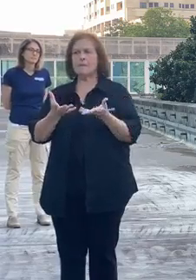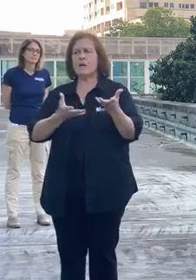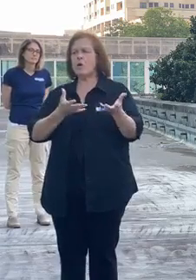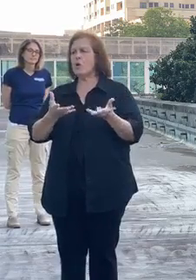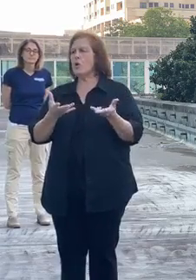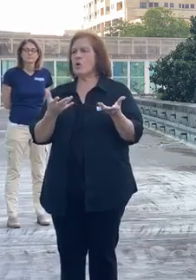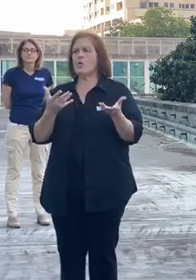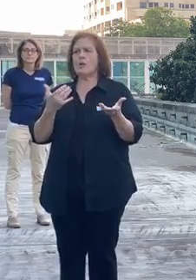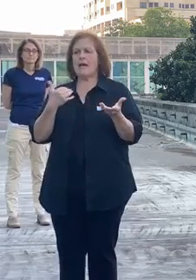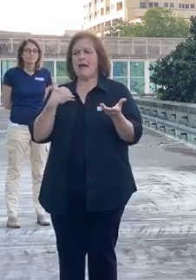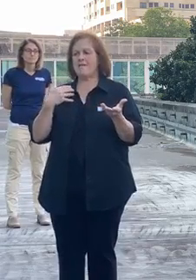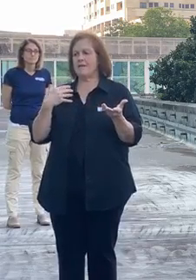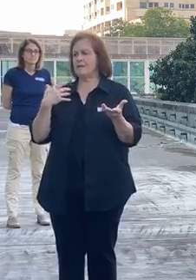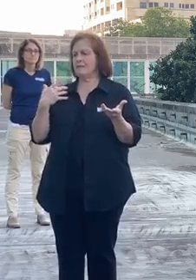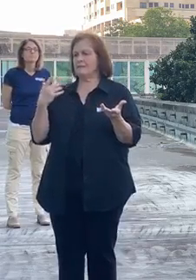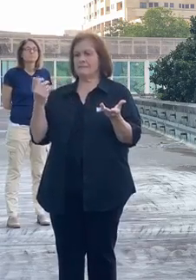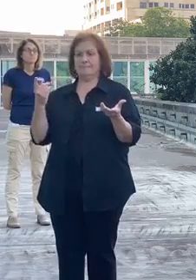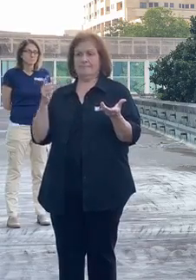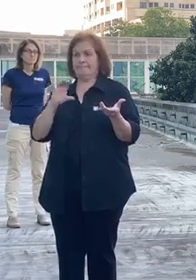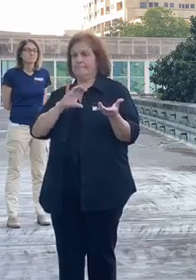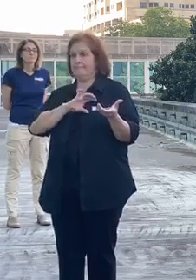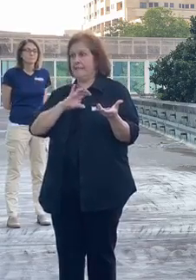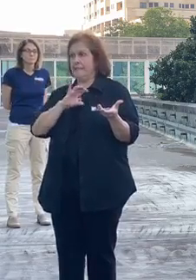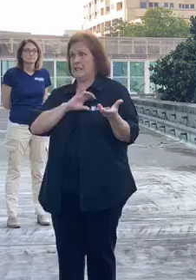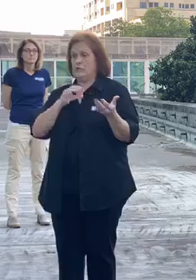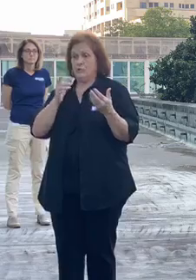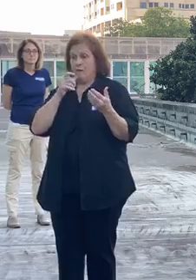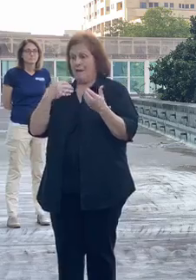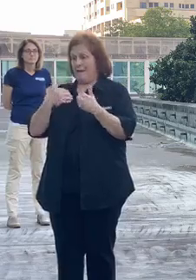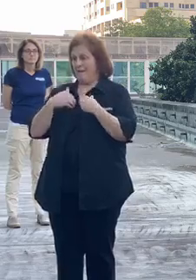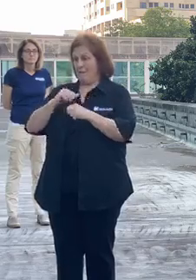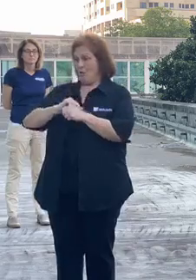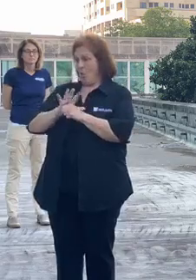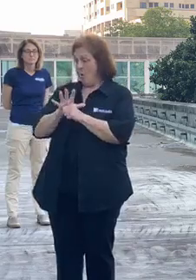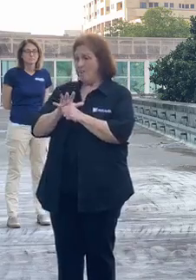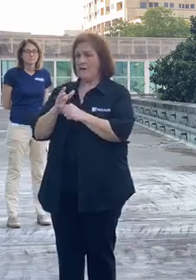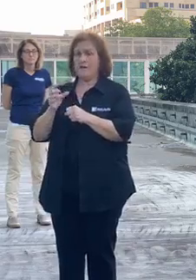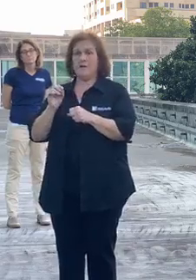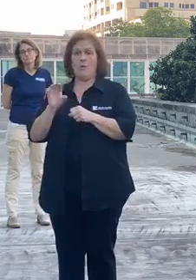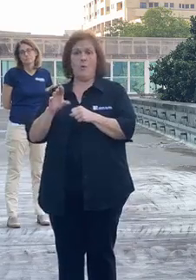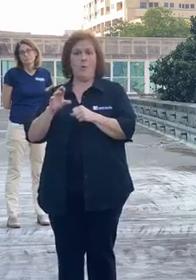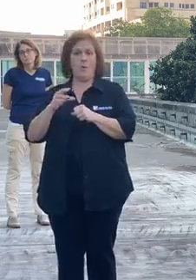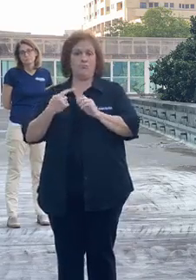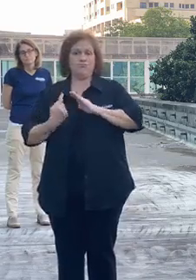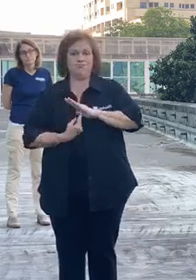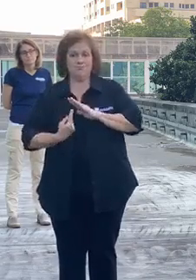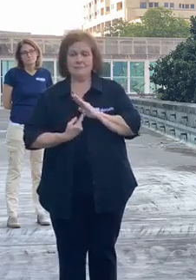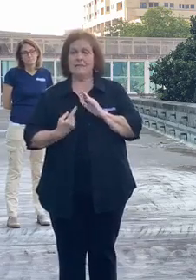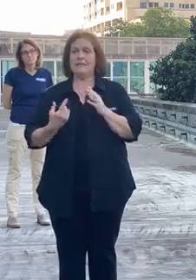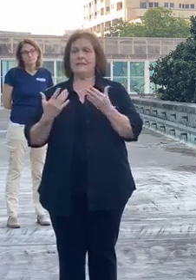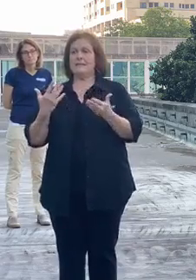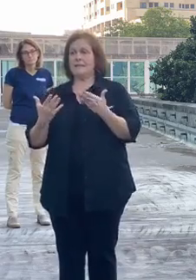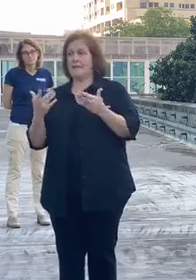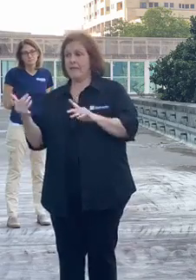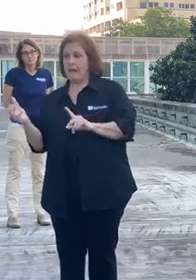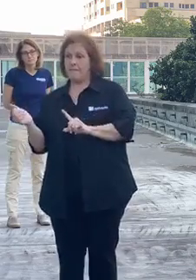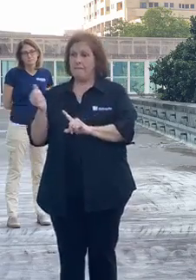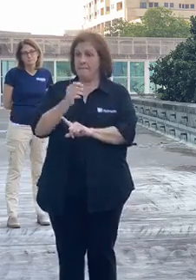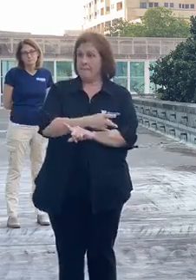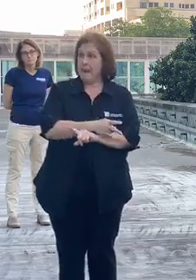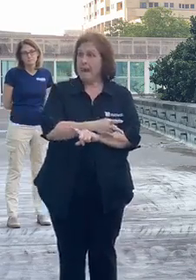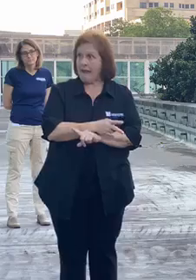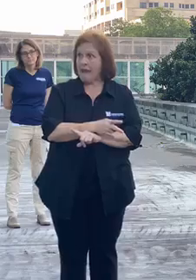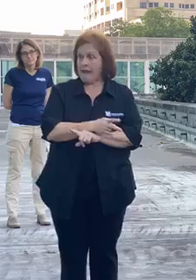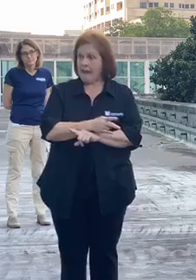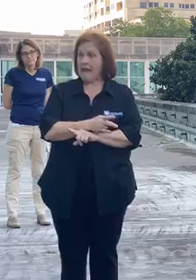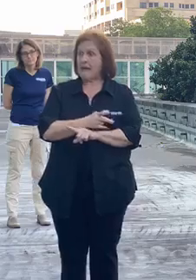had, officers that have had COVID or have been on quarantine that have now returned back, over 56